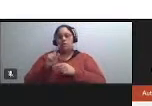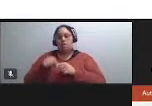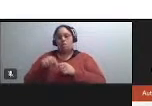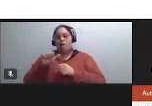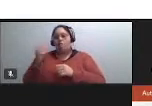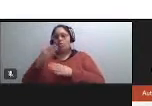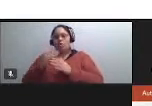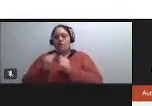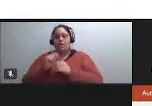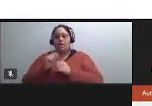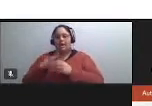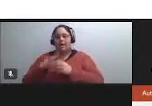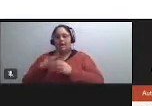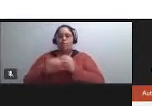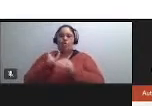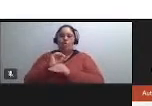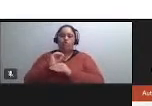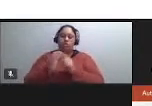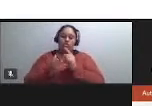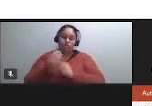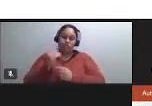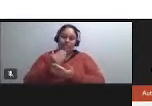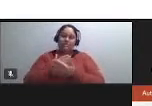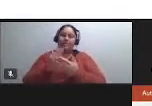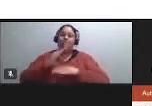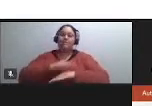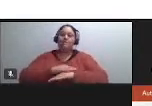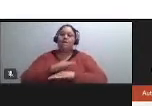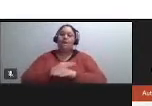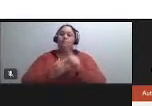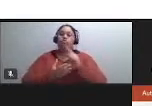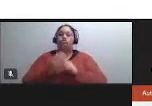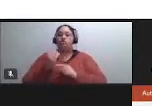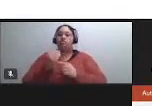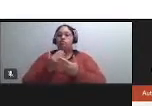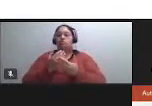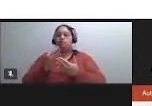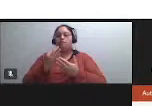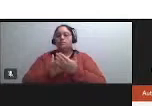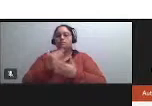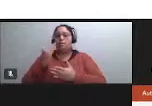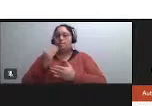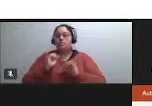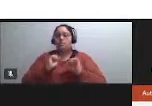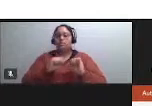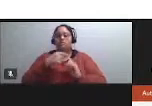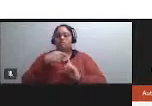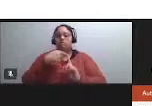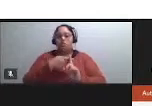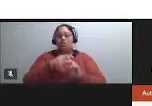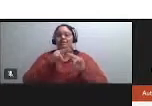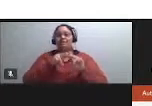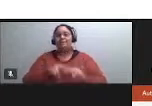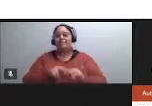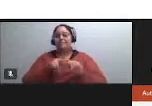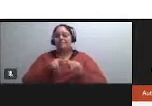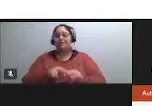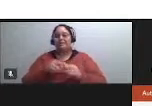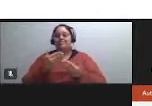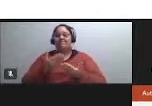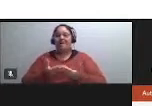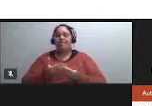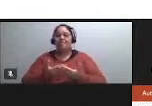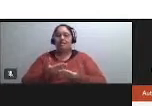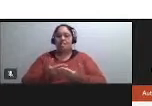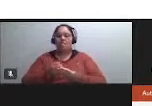other colleagues will add with the overachievement. Sometimes the achievement of some of these targets is dependent on the